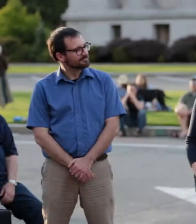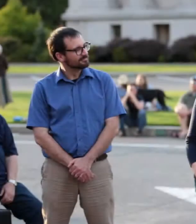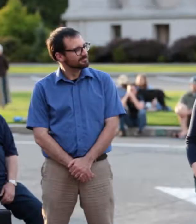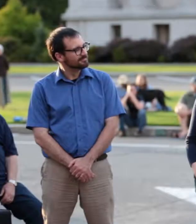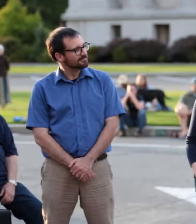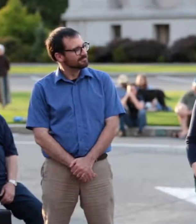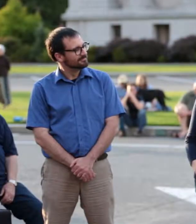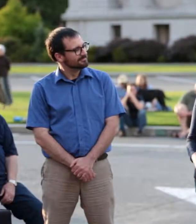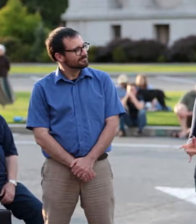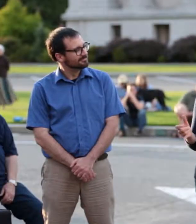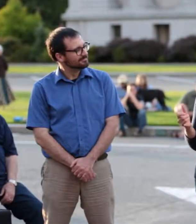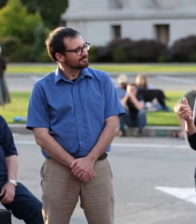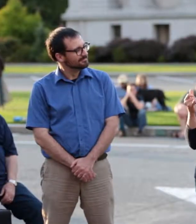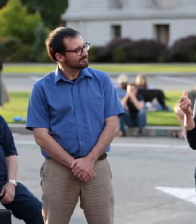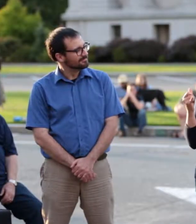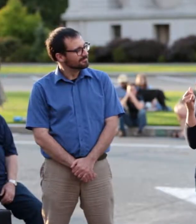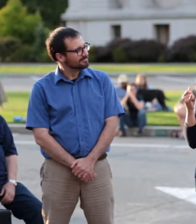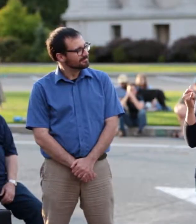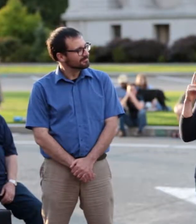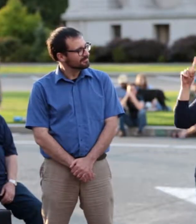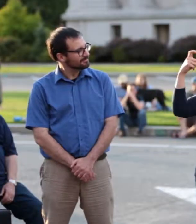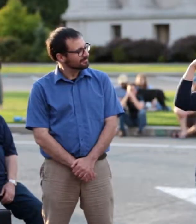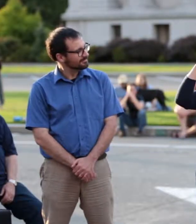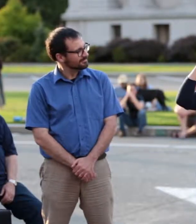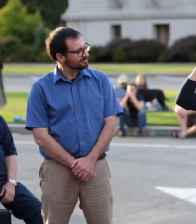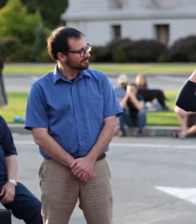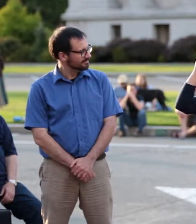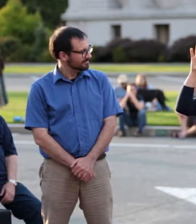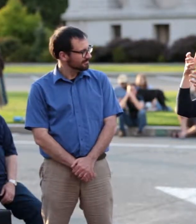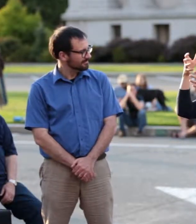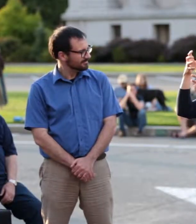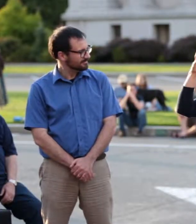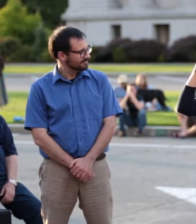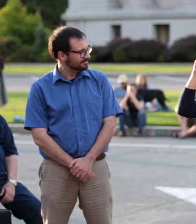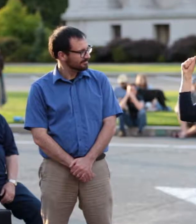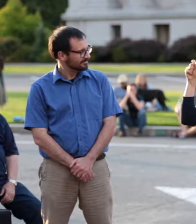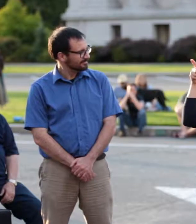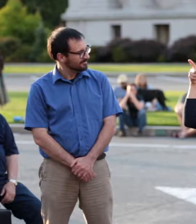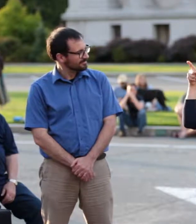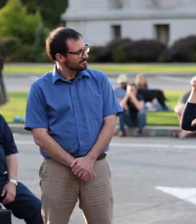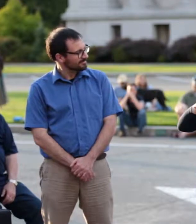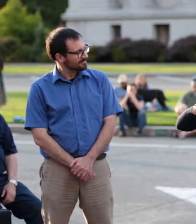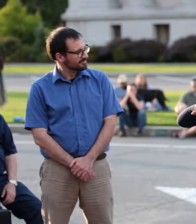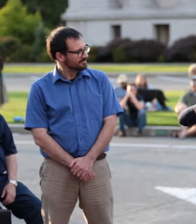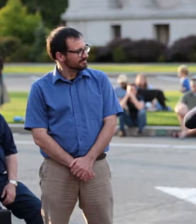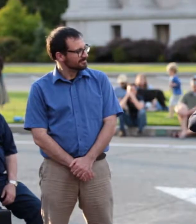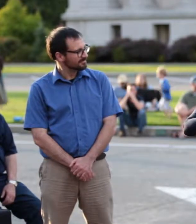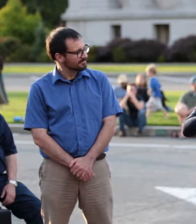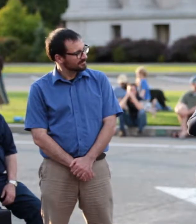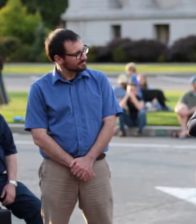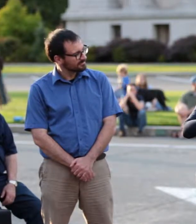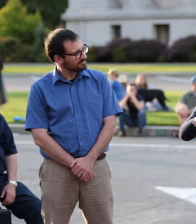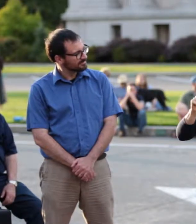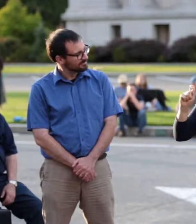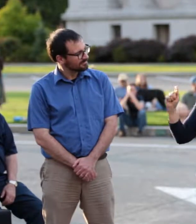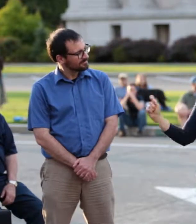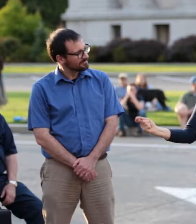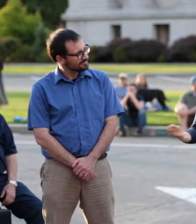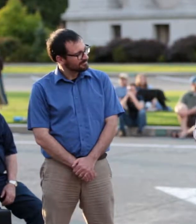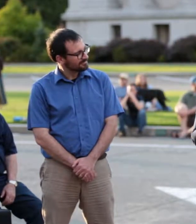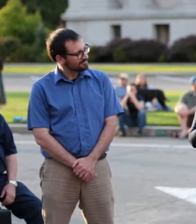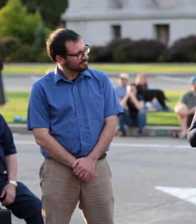The current administration has transformed our nation into a place wholly unwelcome and dangerous for